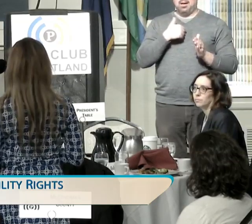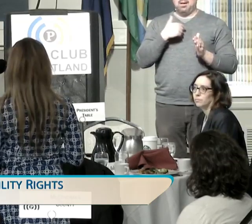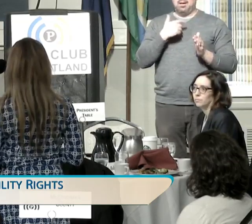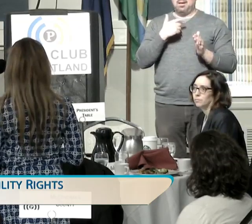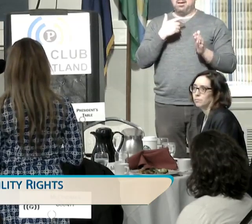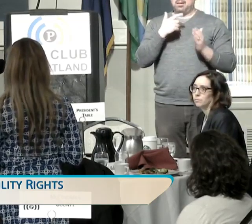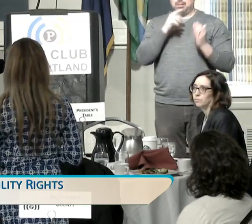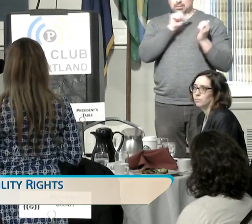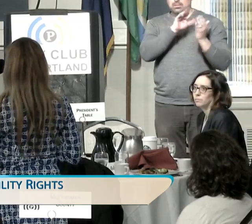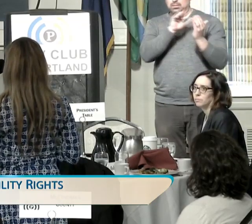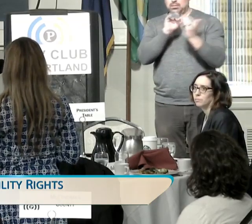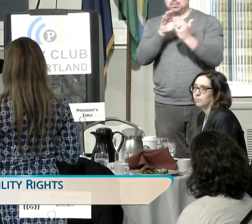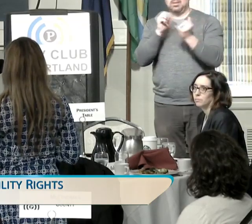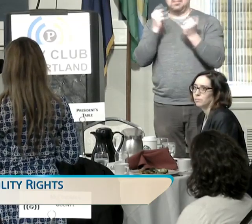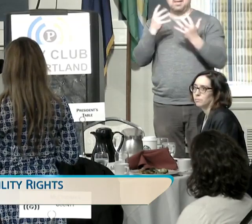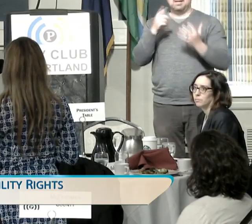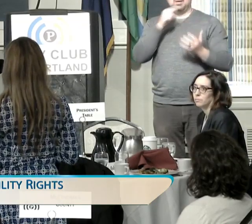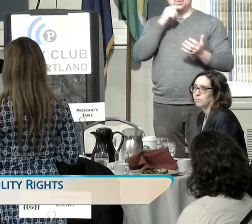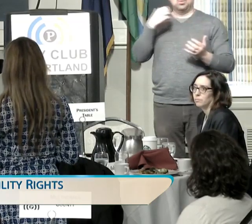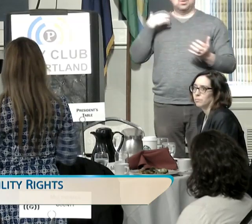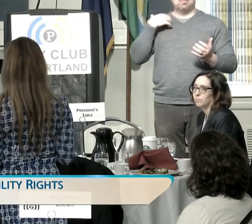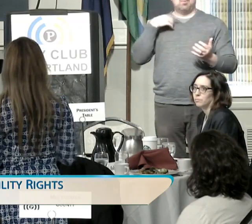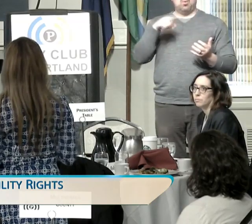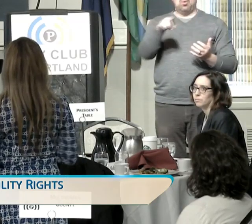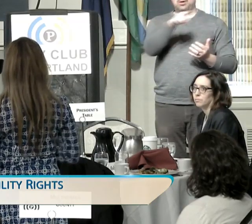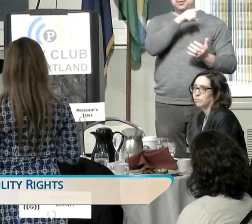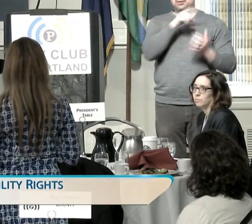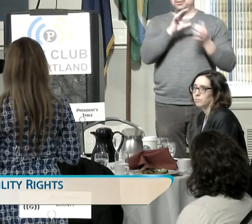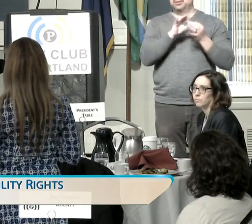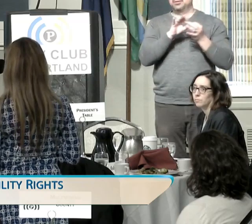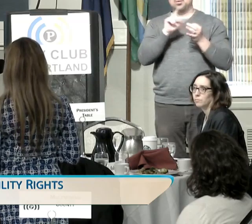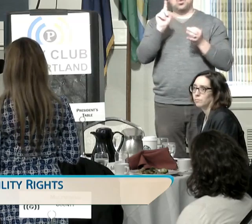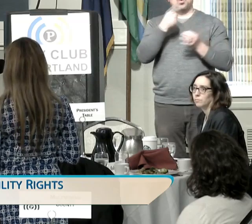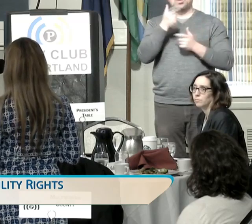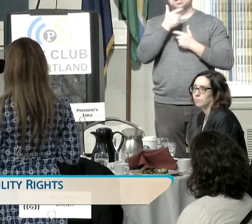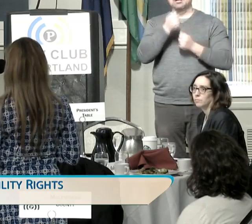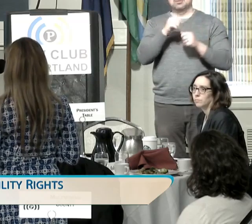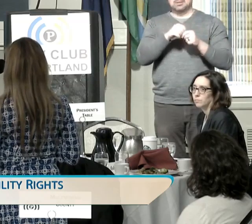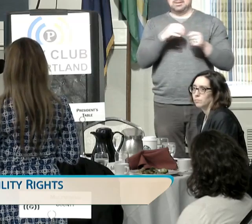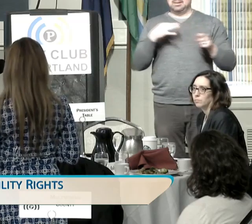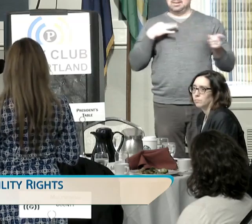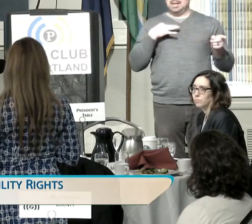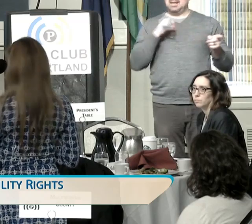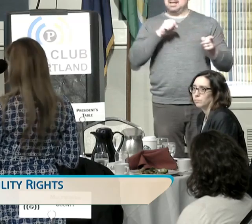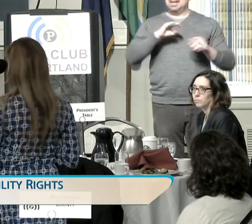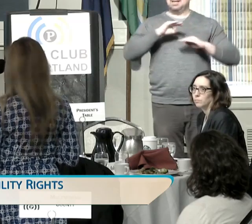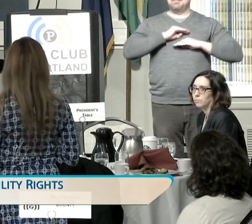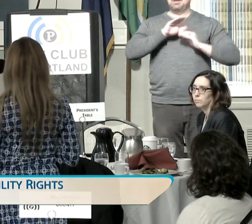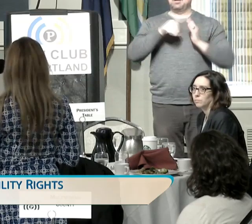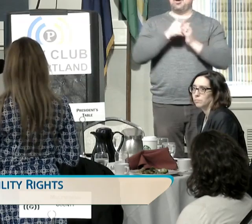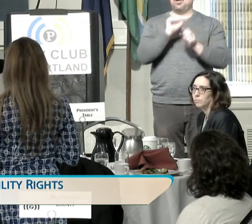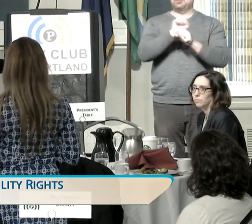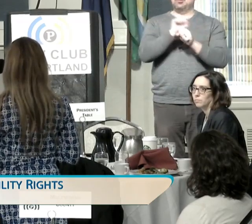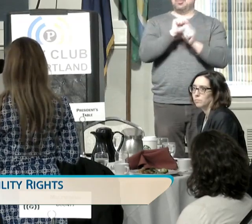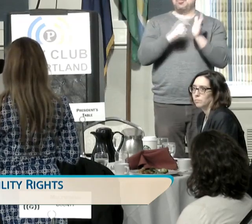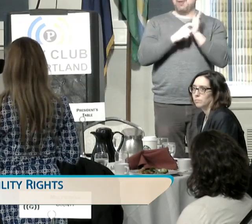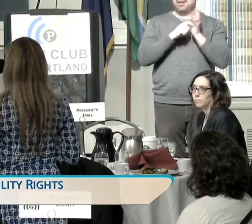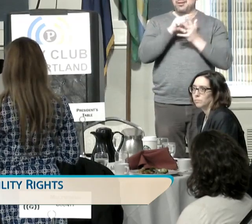we encounter employers who are only interested in a candidate that can meet all of the job